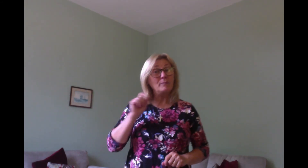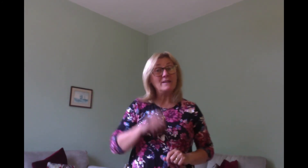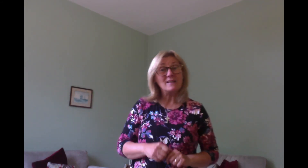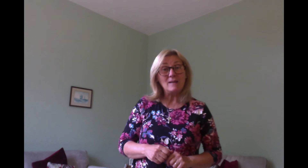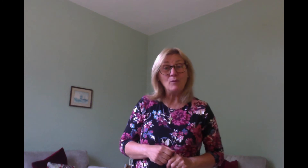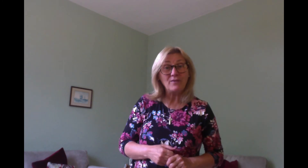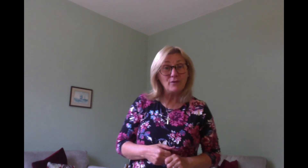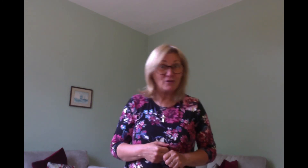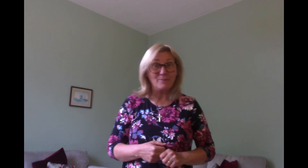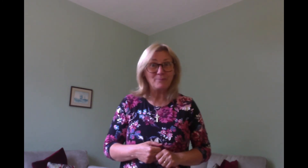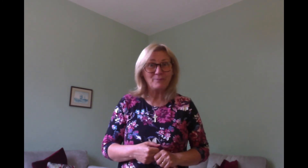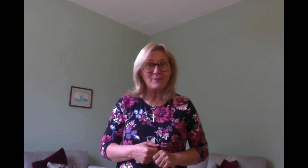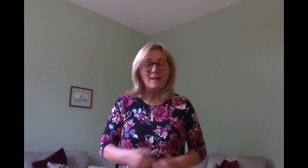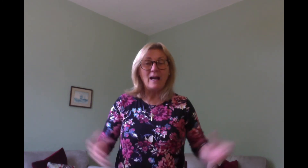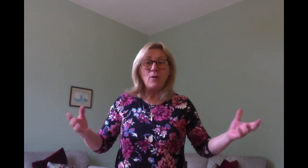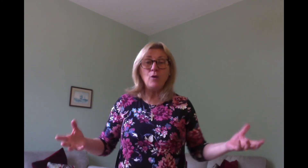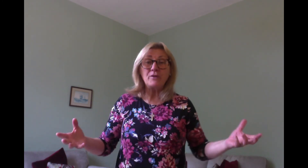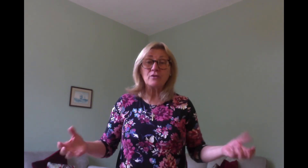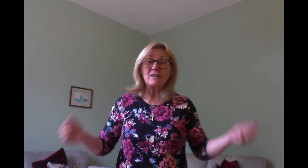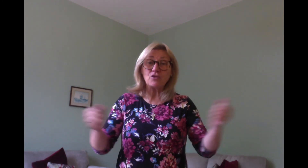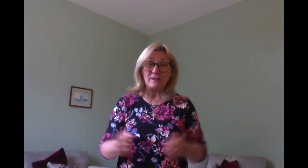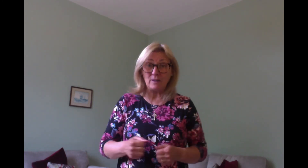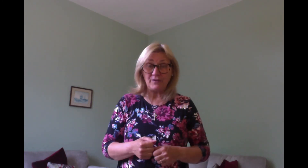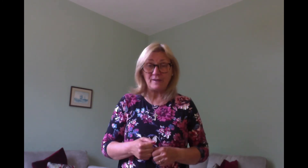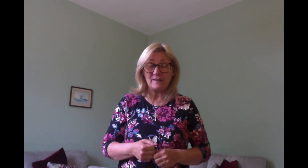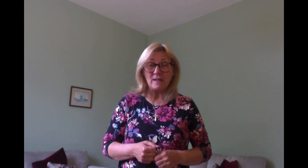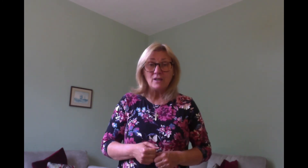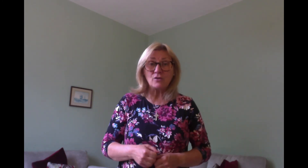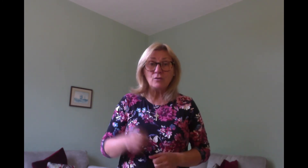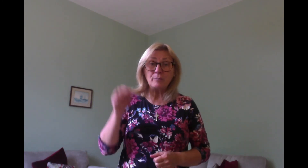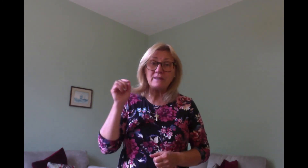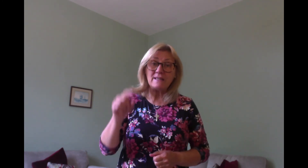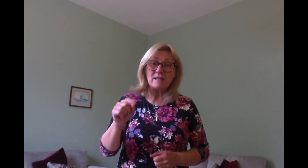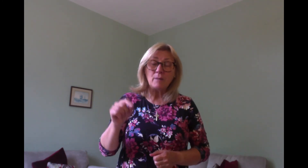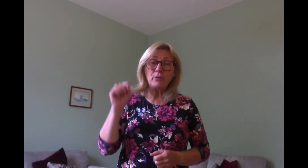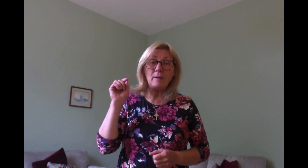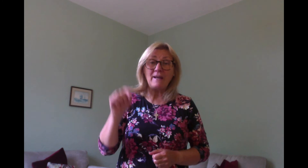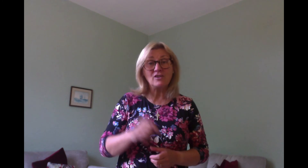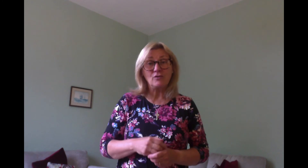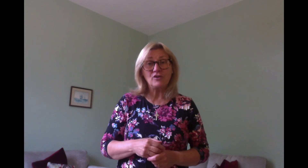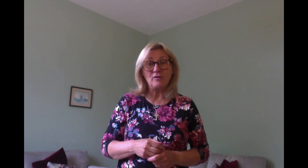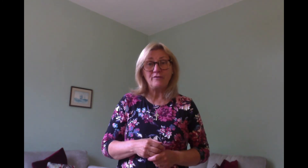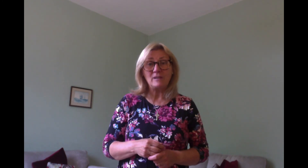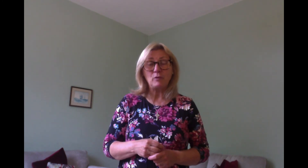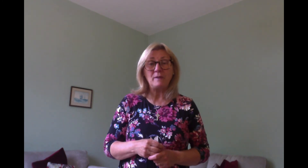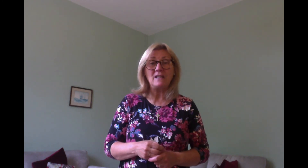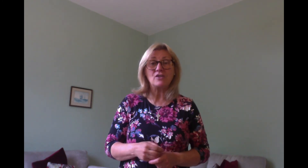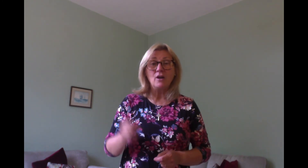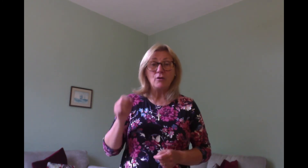the same without you. I hope that you're going to join in with us. So please put a message onto our Facebook page or